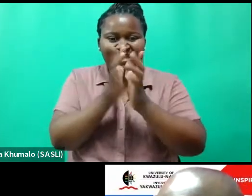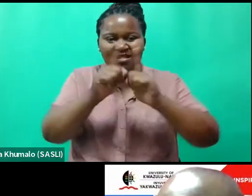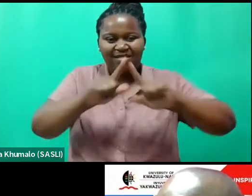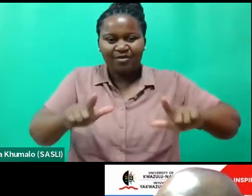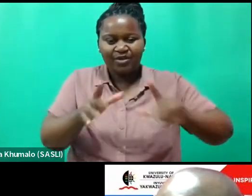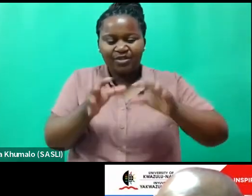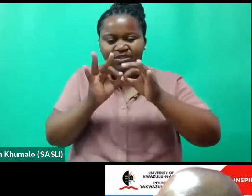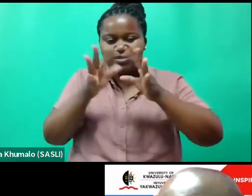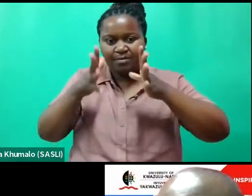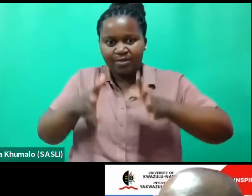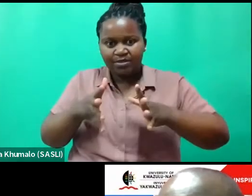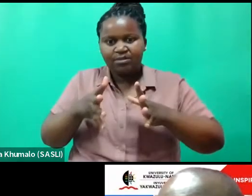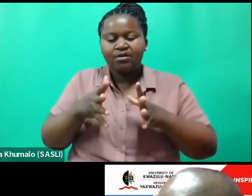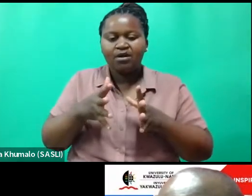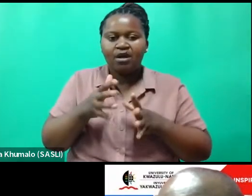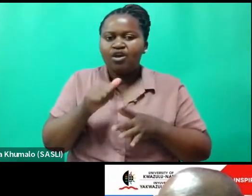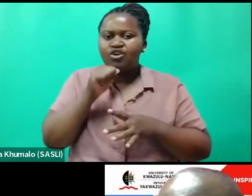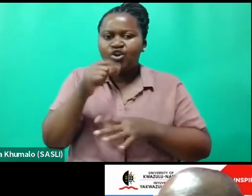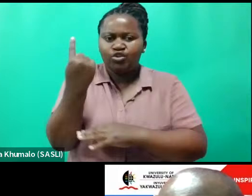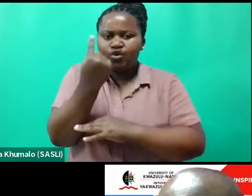interpreters, not only one,